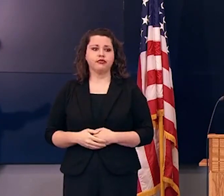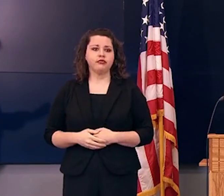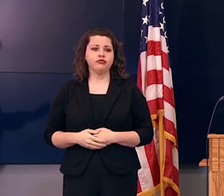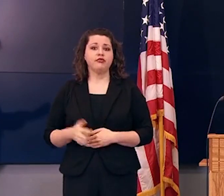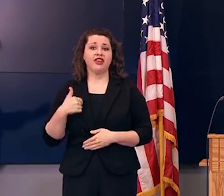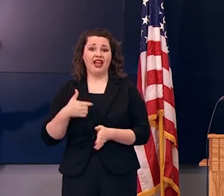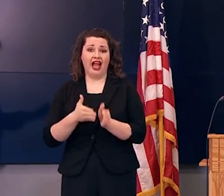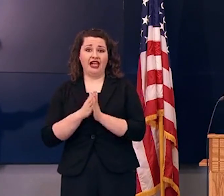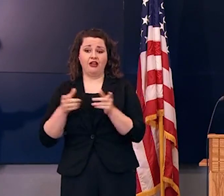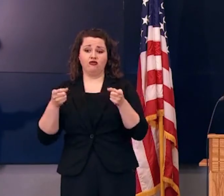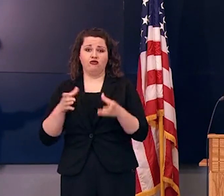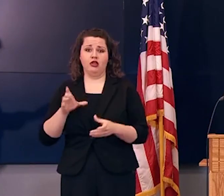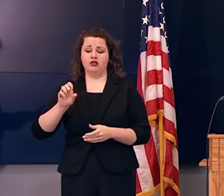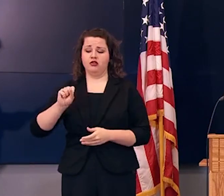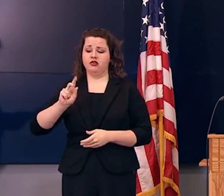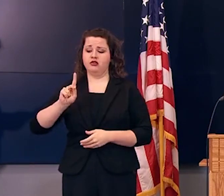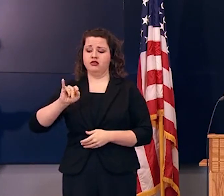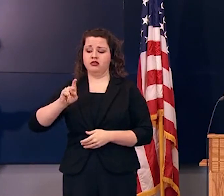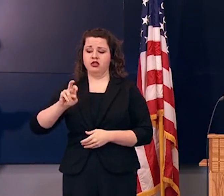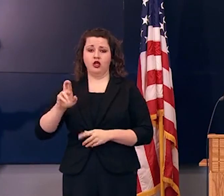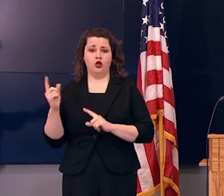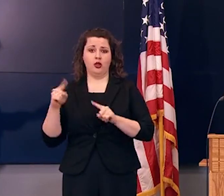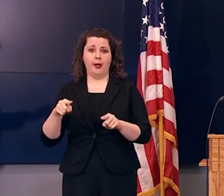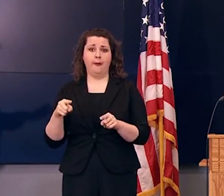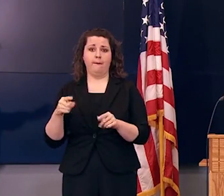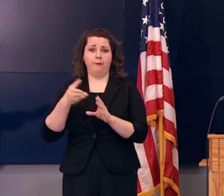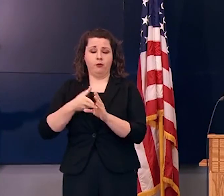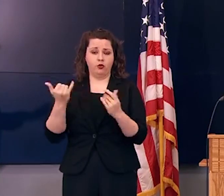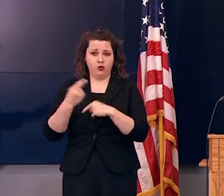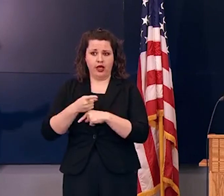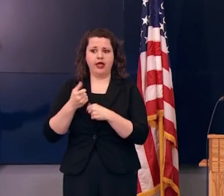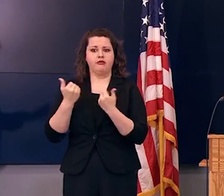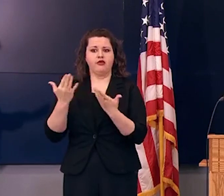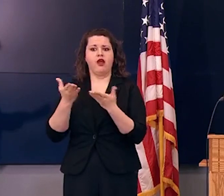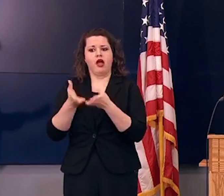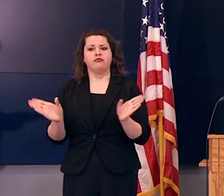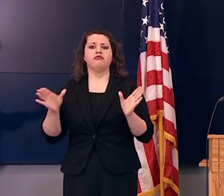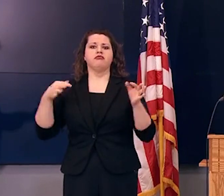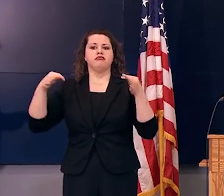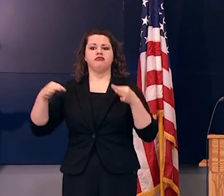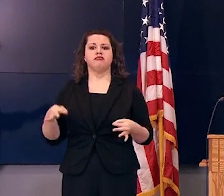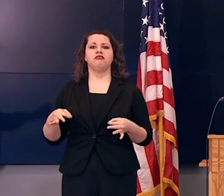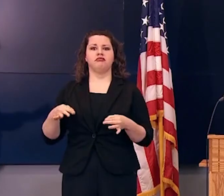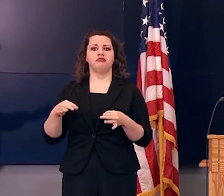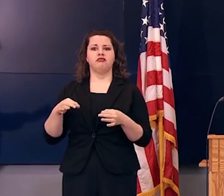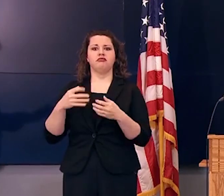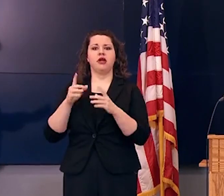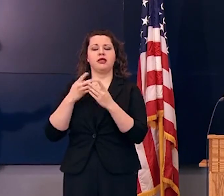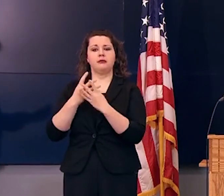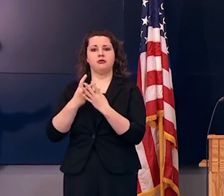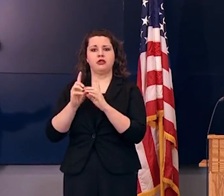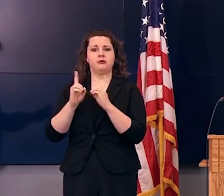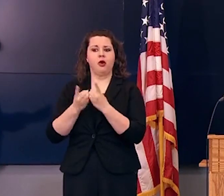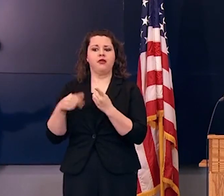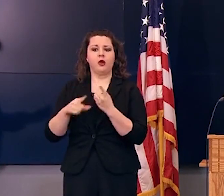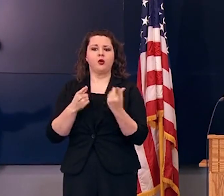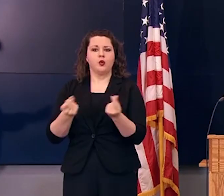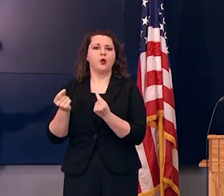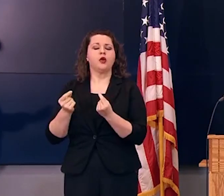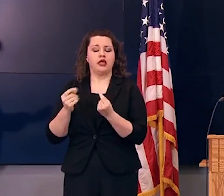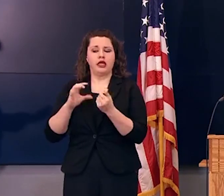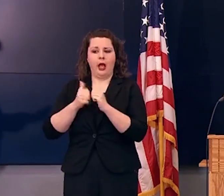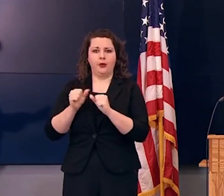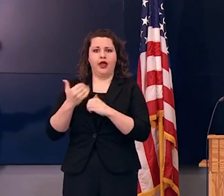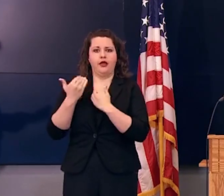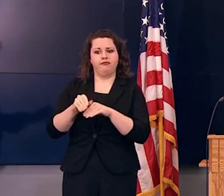I've asked Director Skinner to join me today to provide an overview of what the Department of Corrections is doing to mitigate the spread of the virus in facilities,